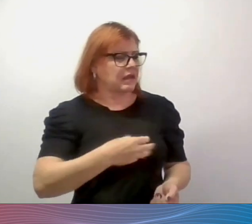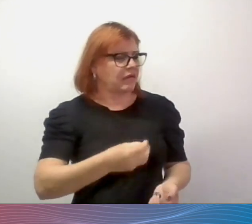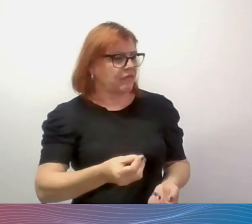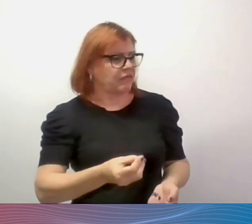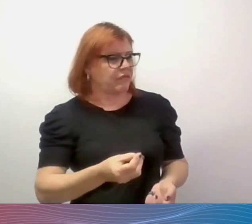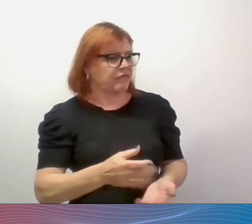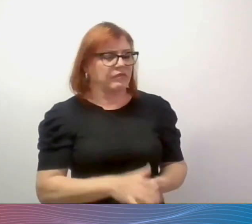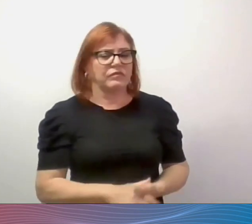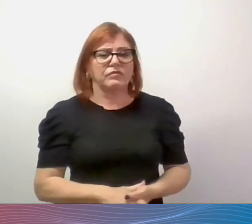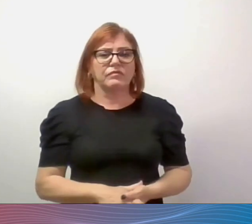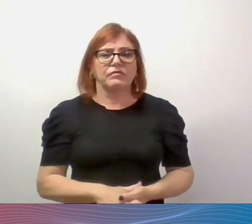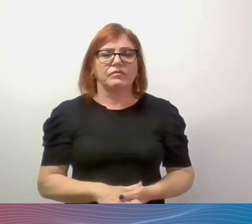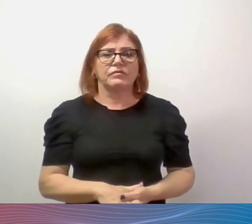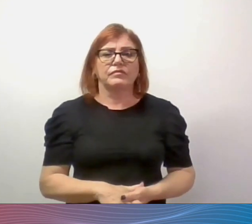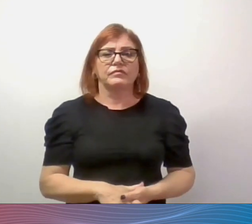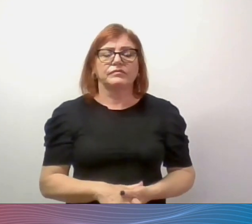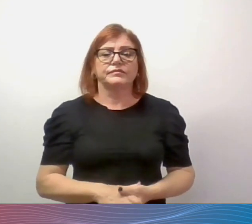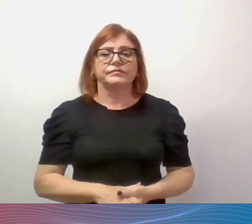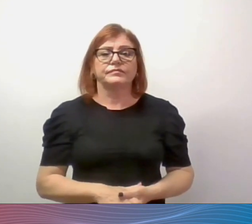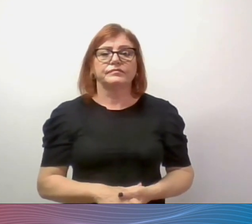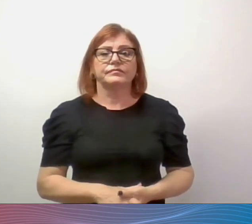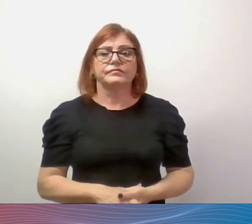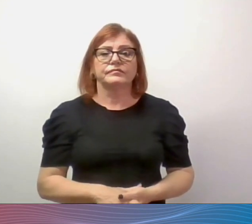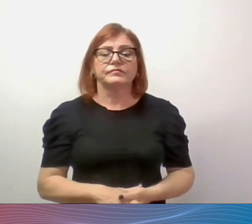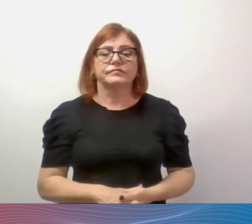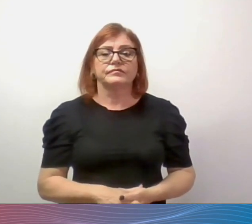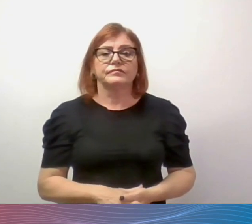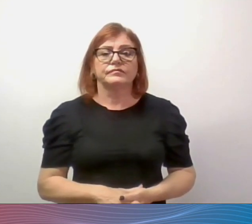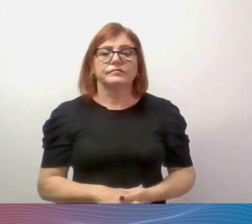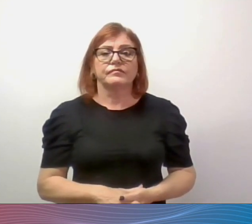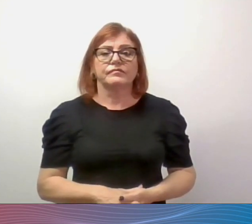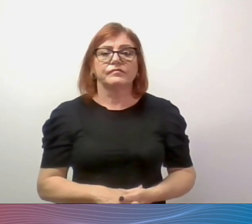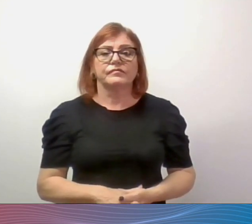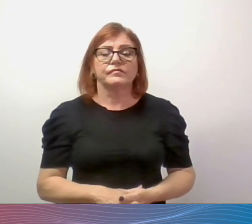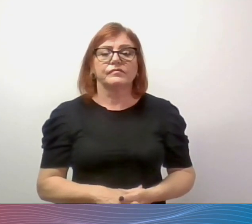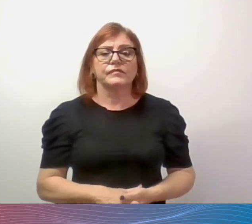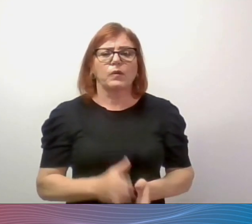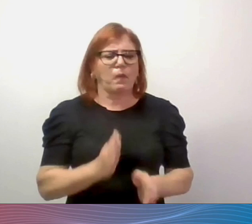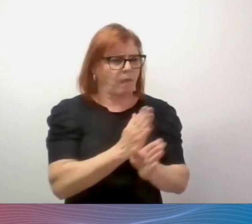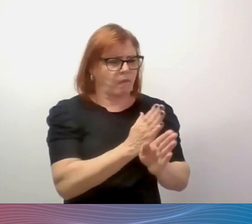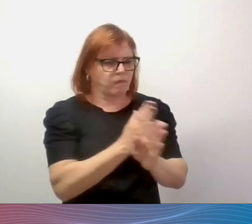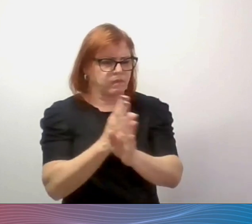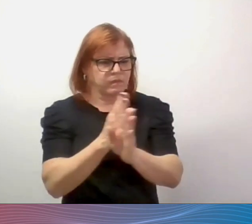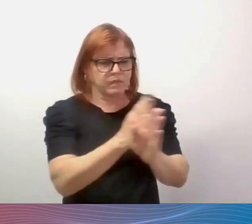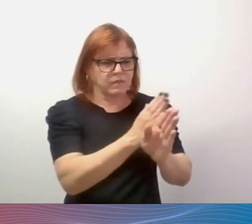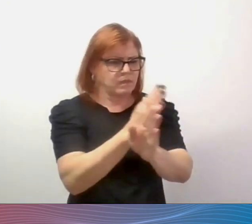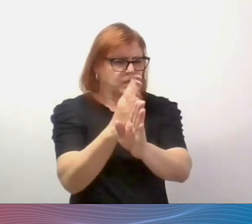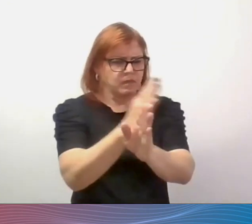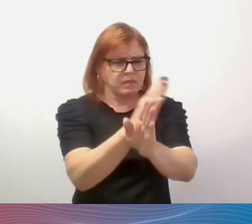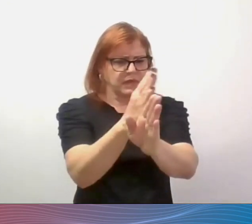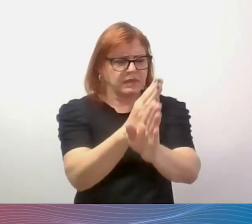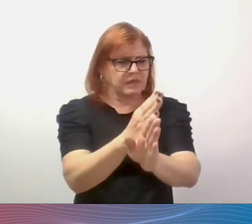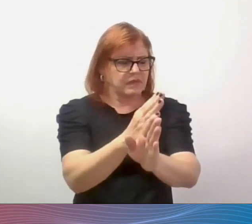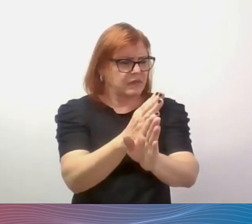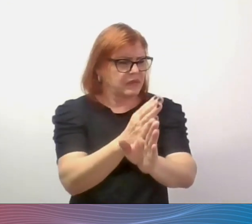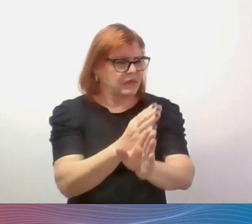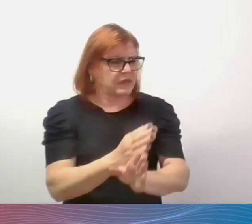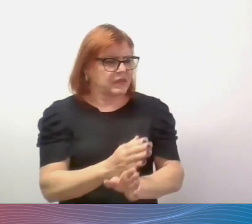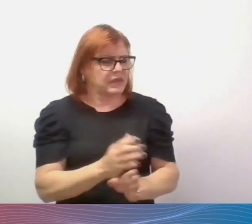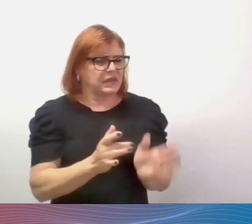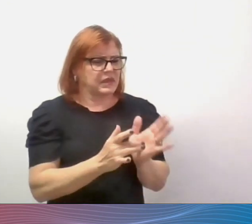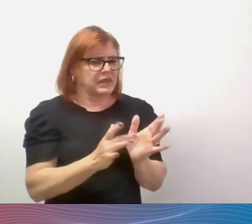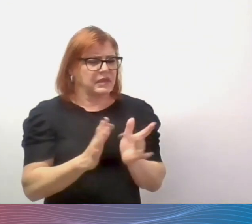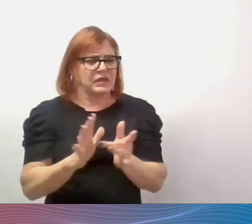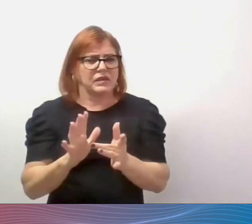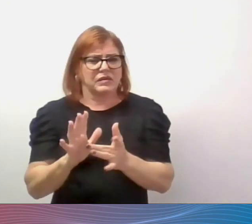Man was persecuting Jesus. Você acha que é para Deus é bom suportar o seu